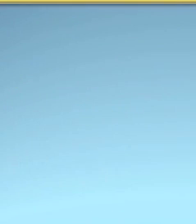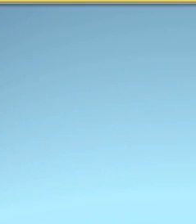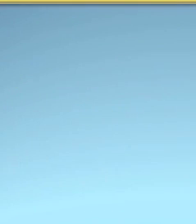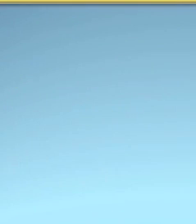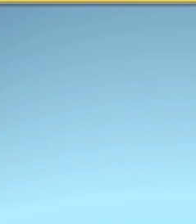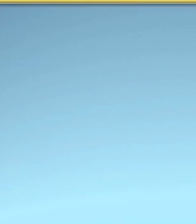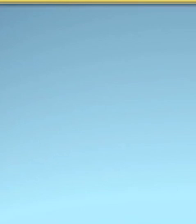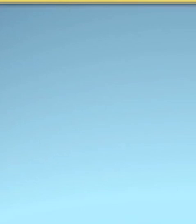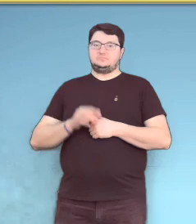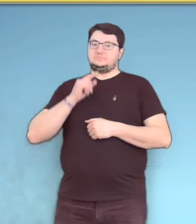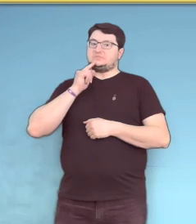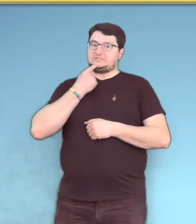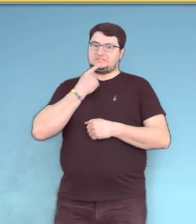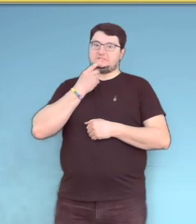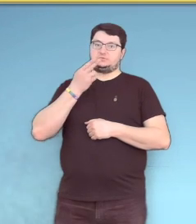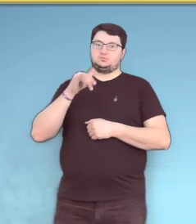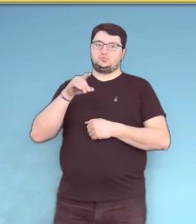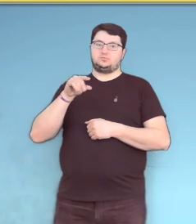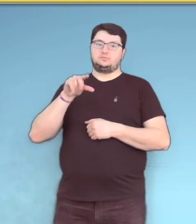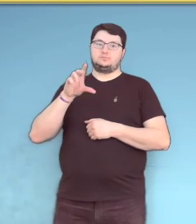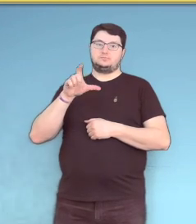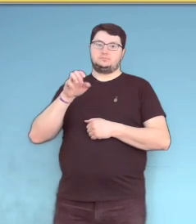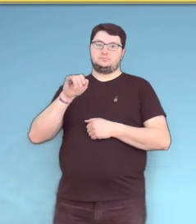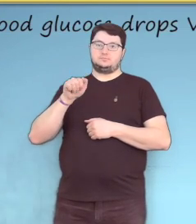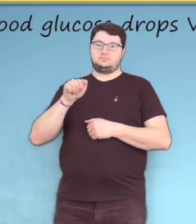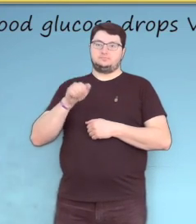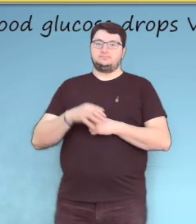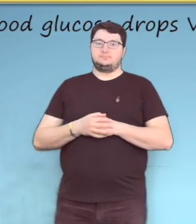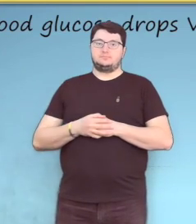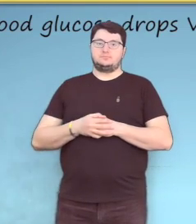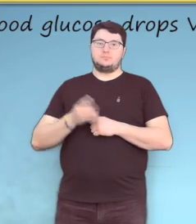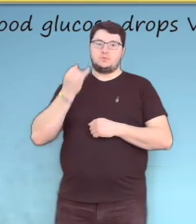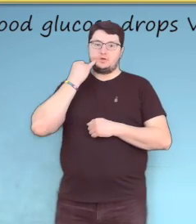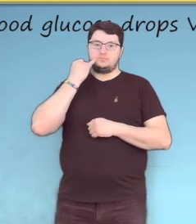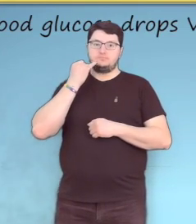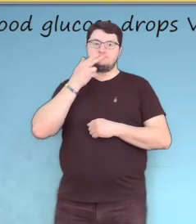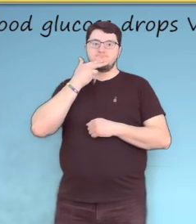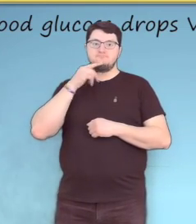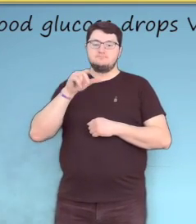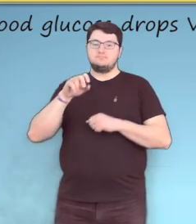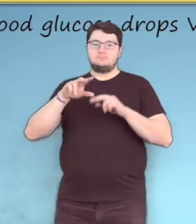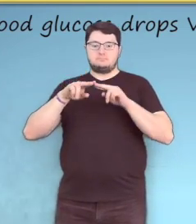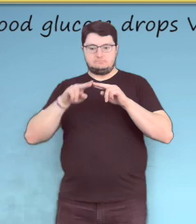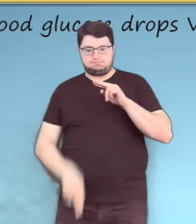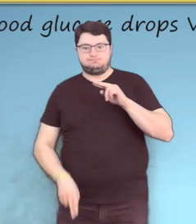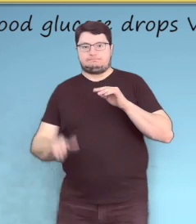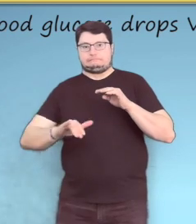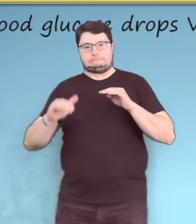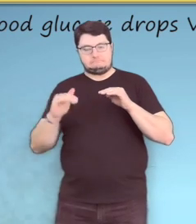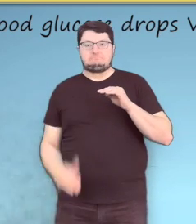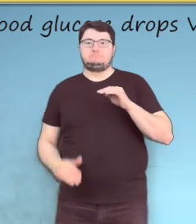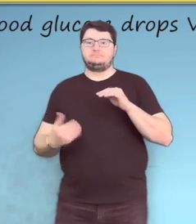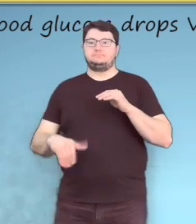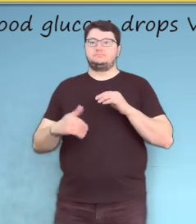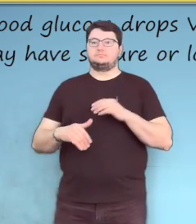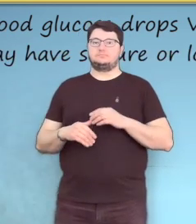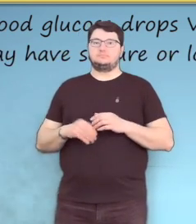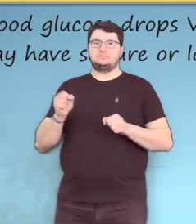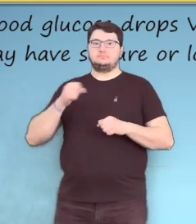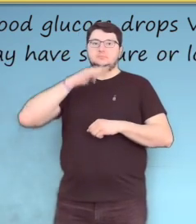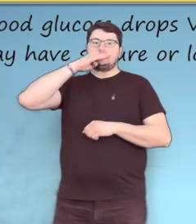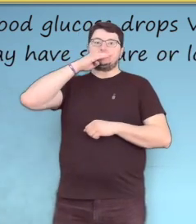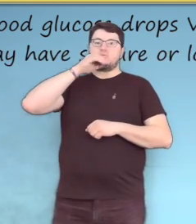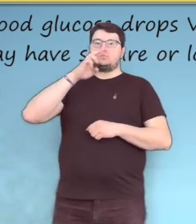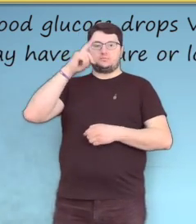The fear hypoglycemia occurs when the child's blood glucose level drops very low. The child may have a